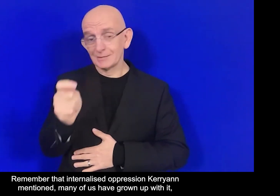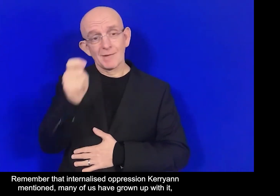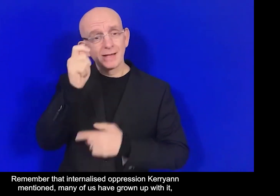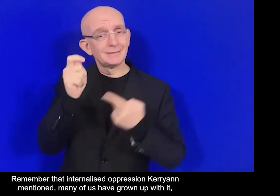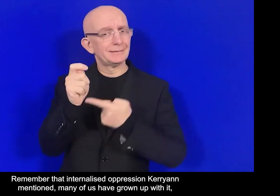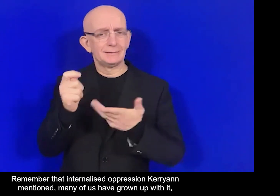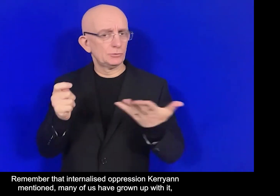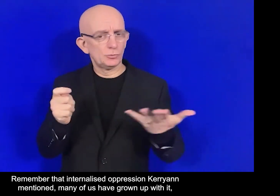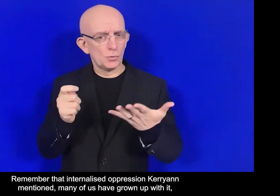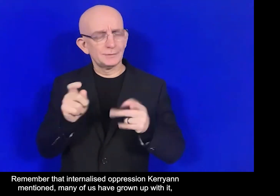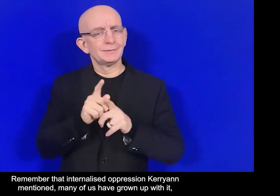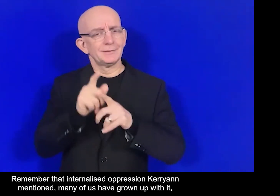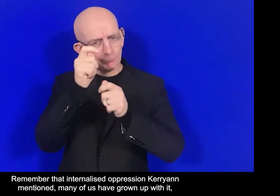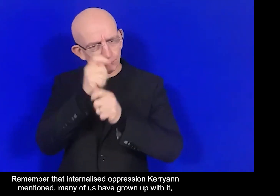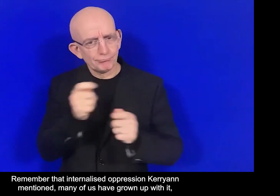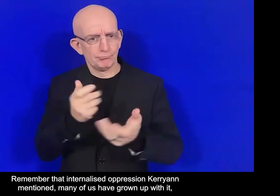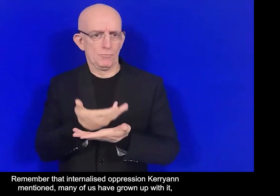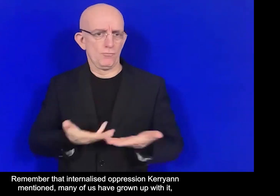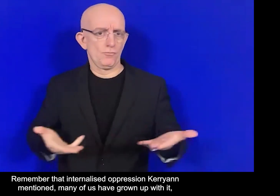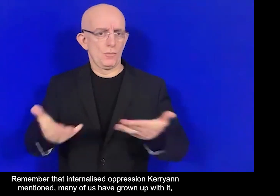mentioned. Many of us have grown up